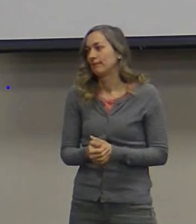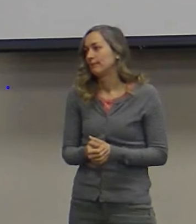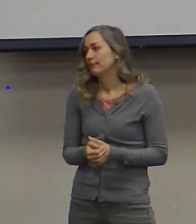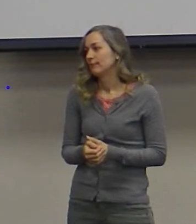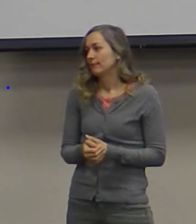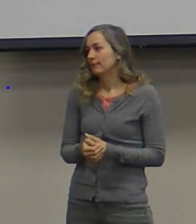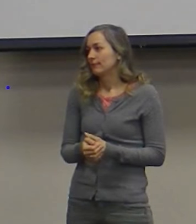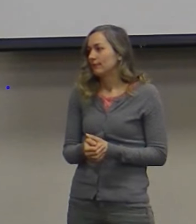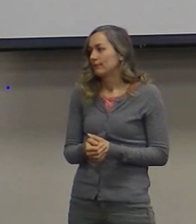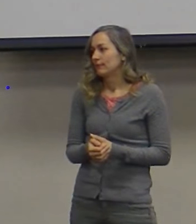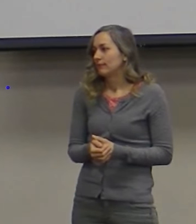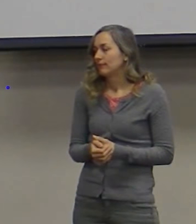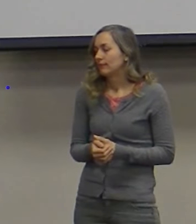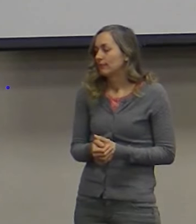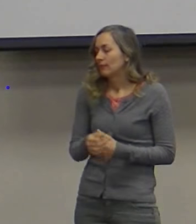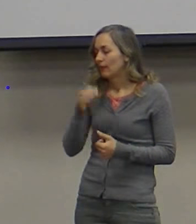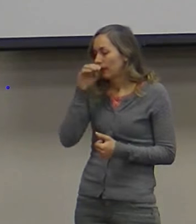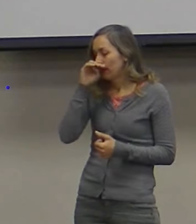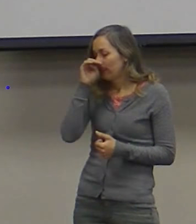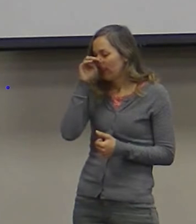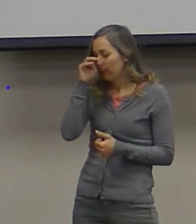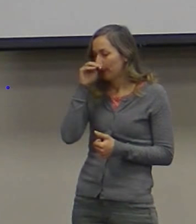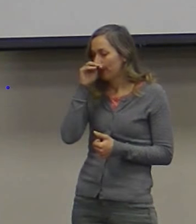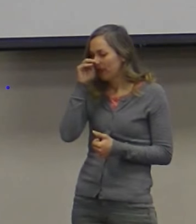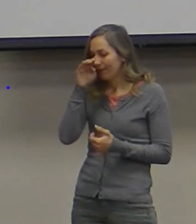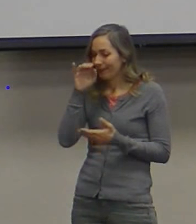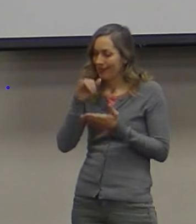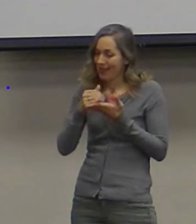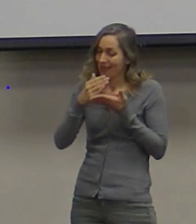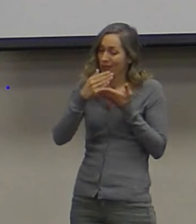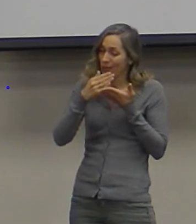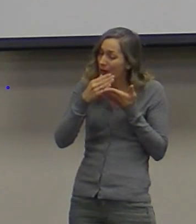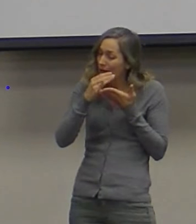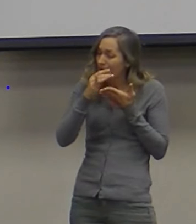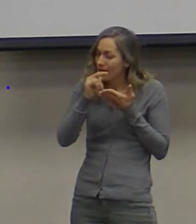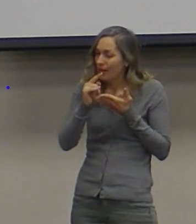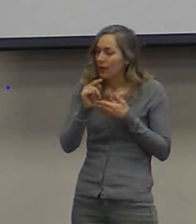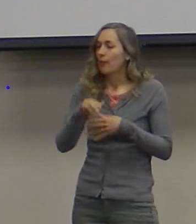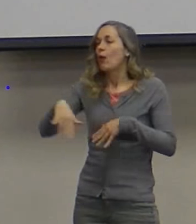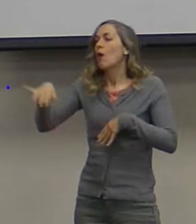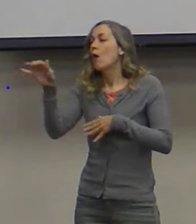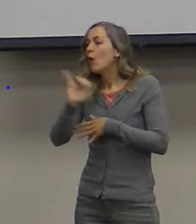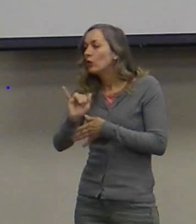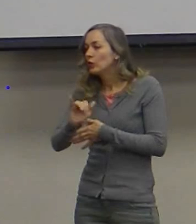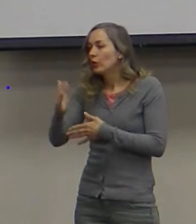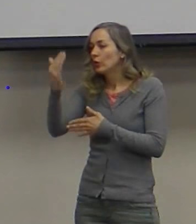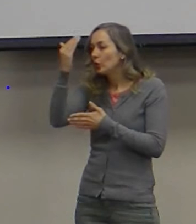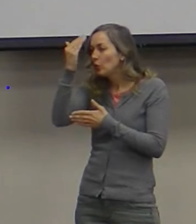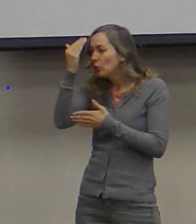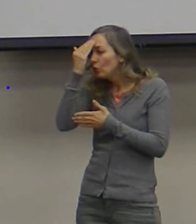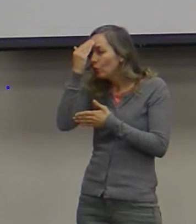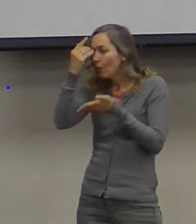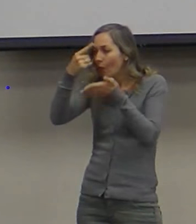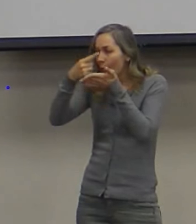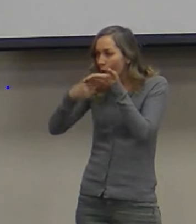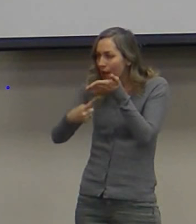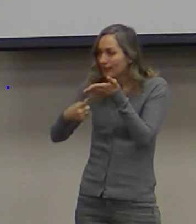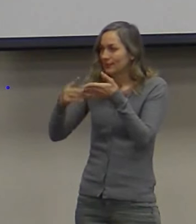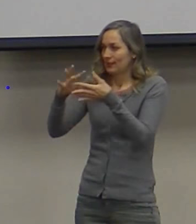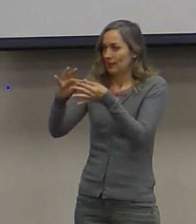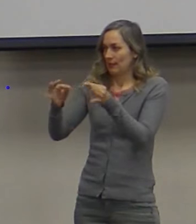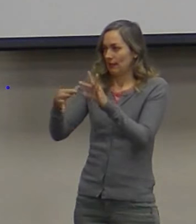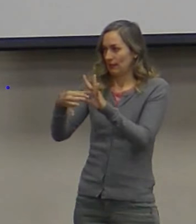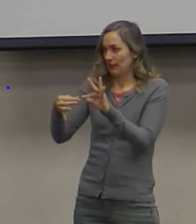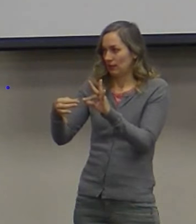That's one side of the coin, if you will. The other side of that coin is he knew what the message was. See, you and